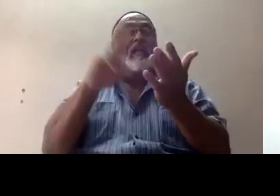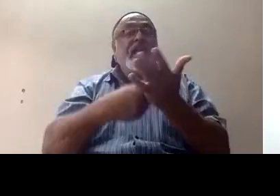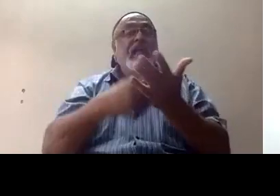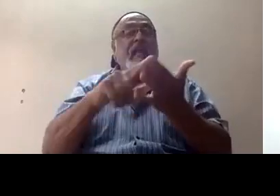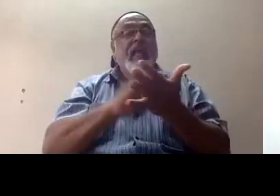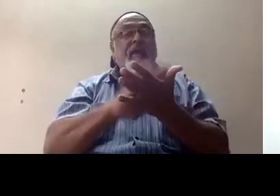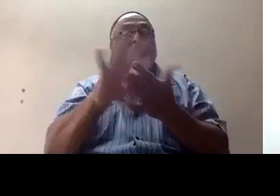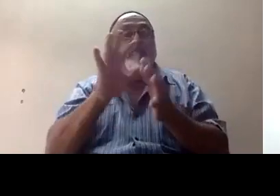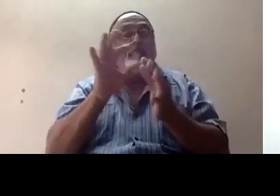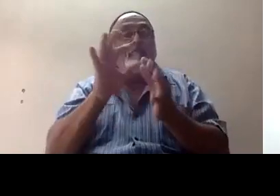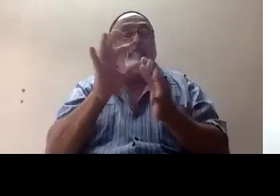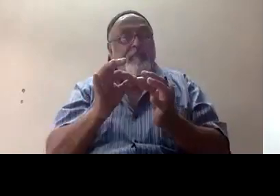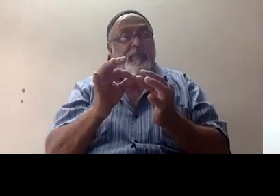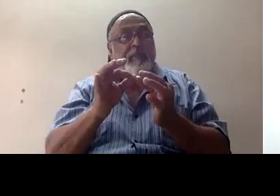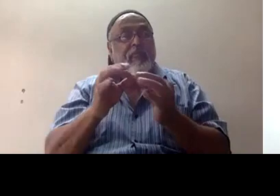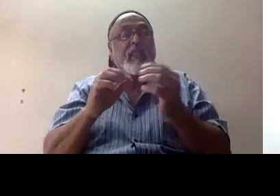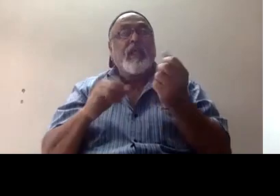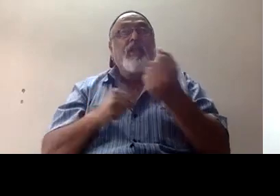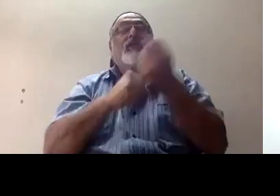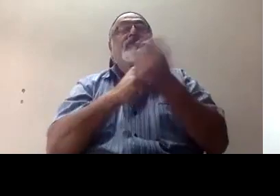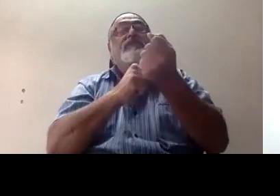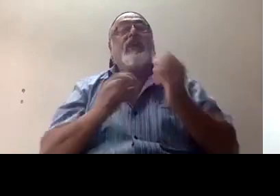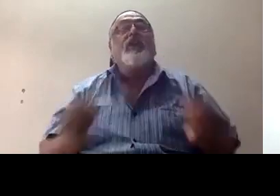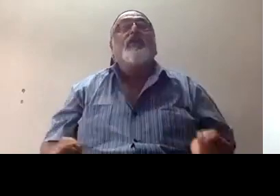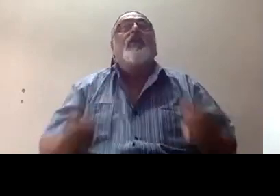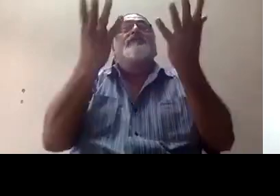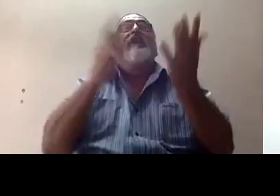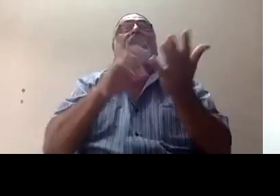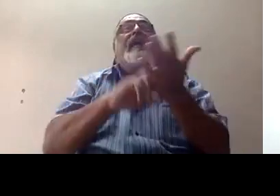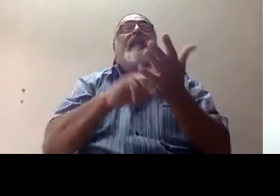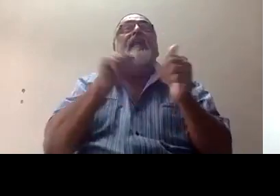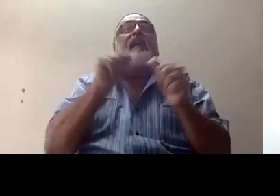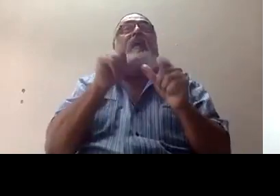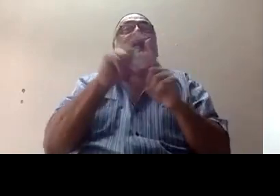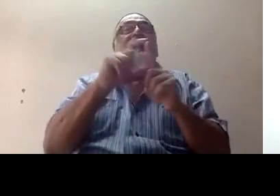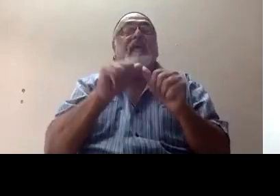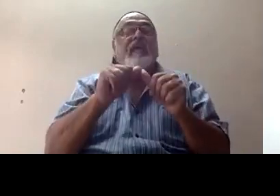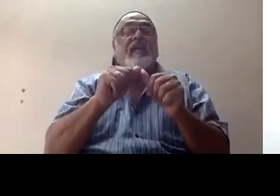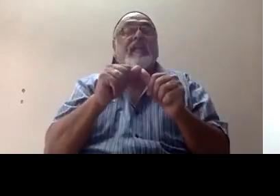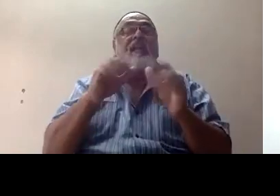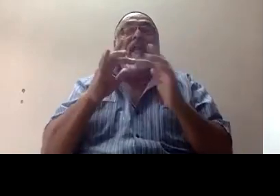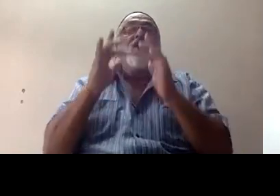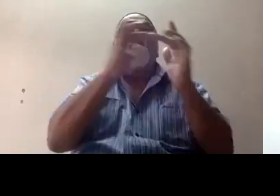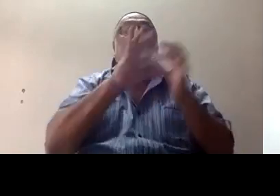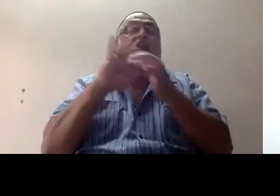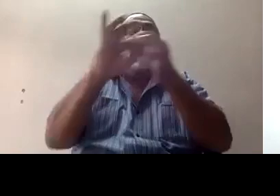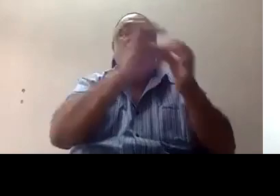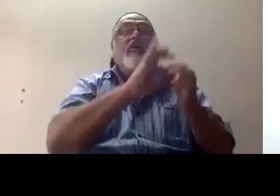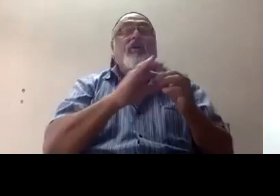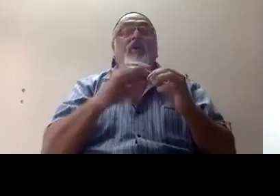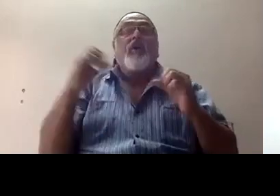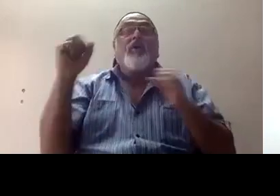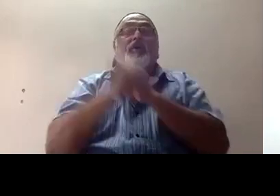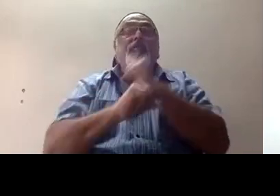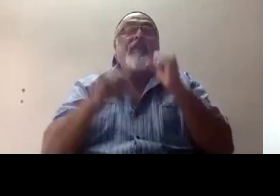2015, and also the launch of NADAR, which stands for Network for Entrepreneurs with Disability for Assistance and Rehabilitation,